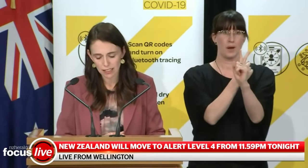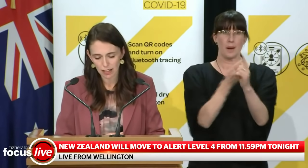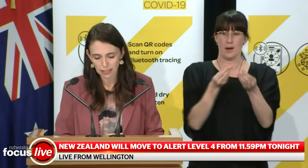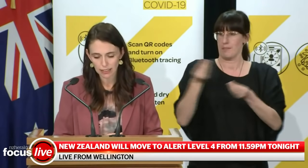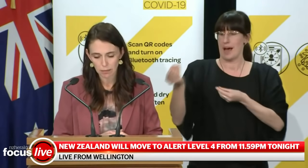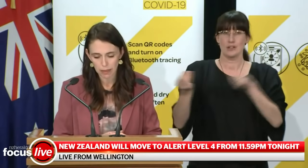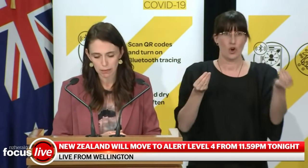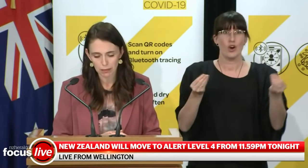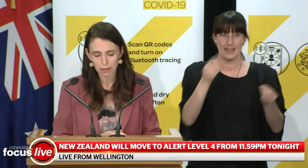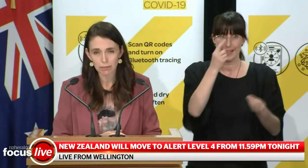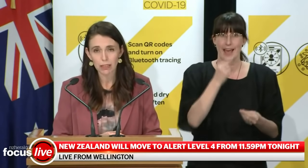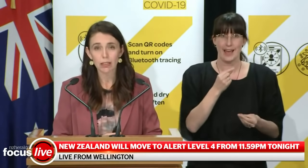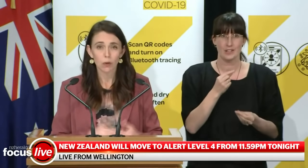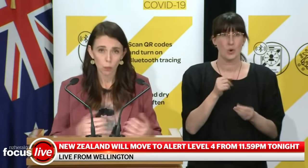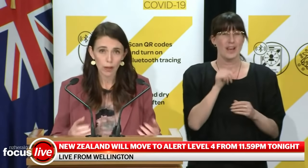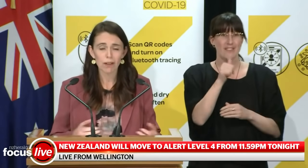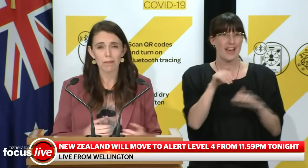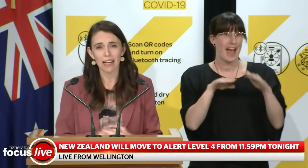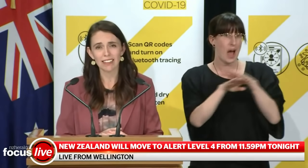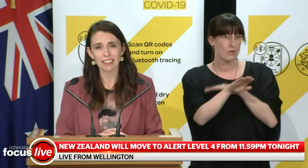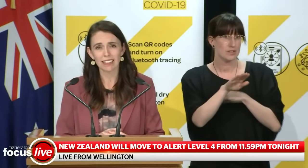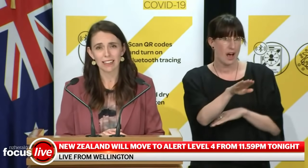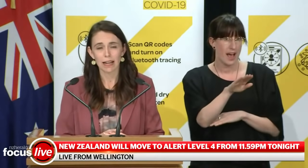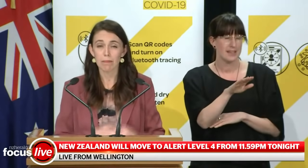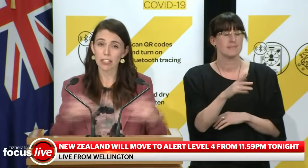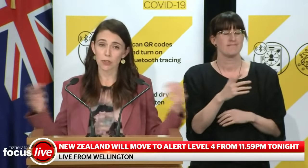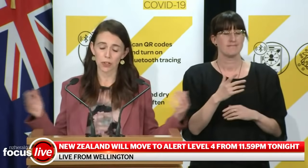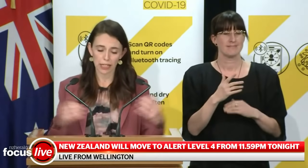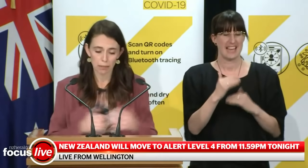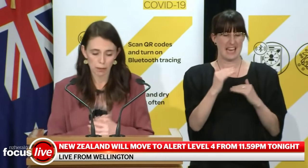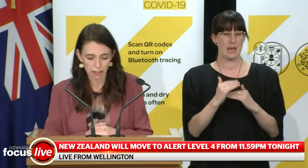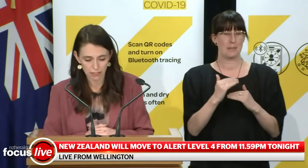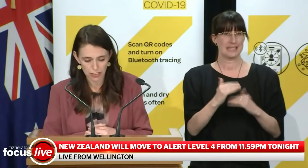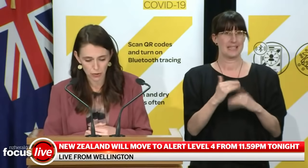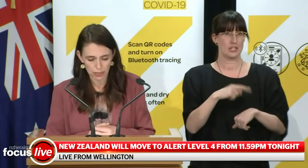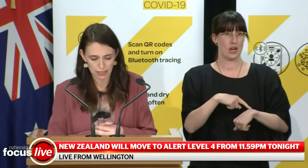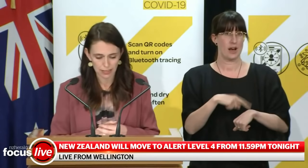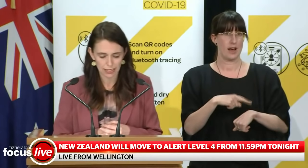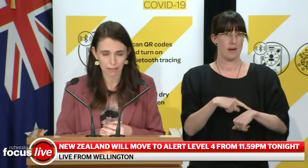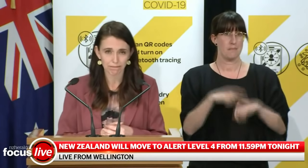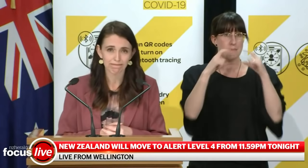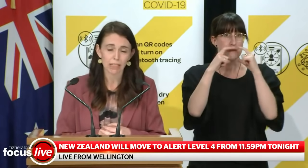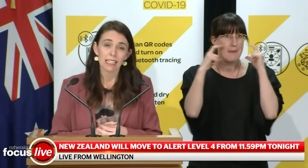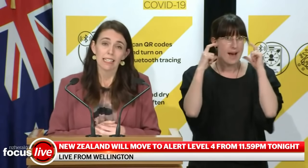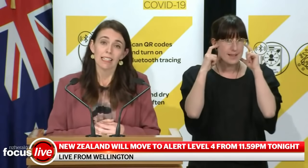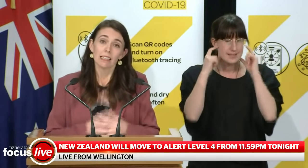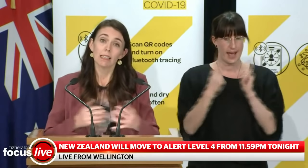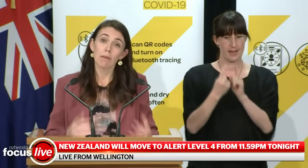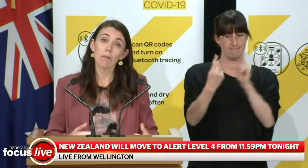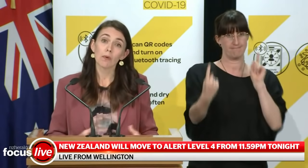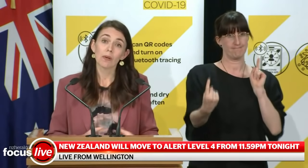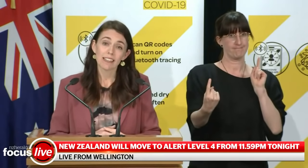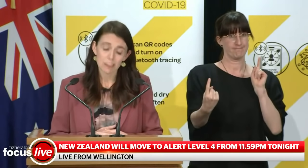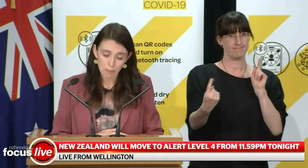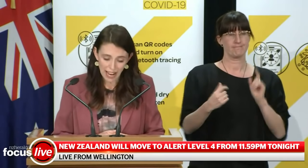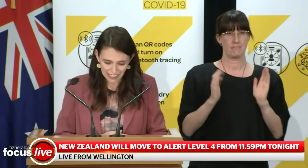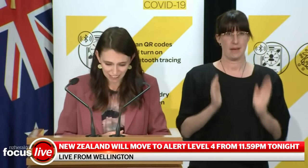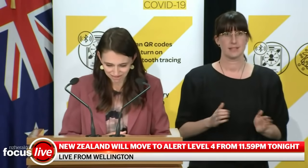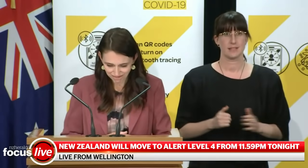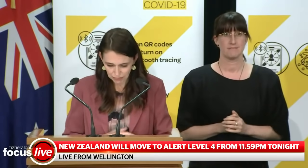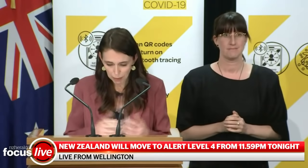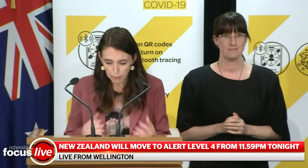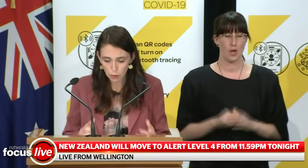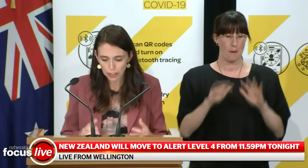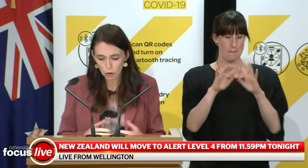movements outside to the bare minimum, wear a mask, and make sure you keep up that physical distancing. The bubble is